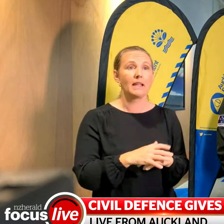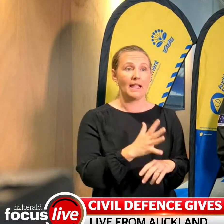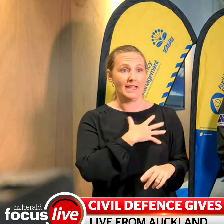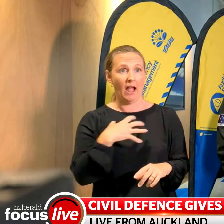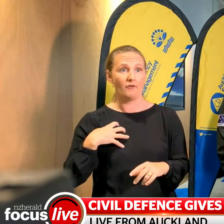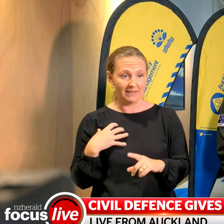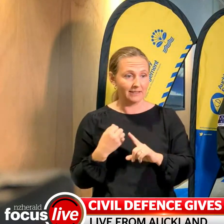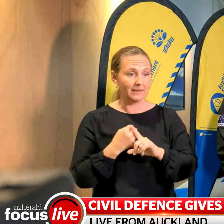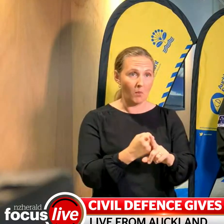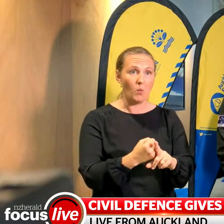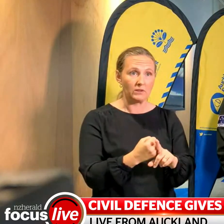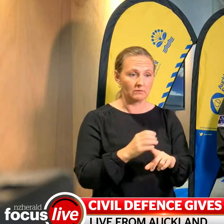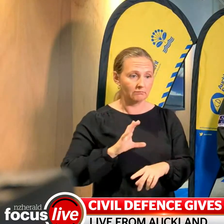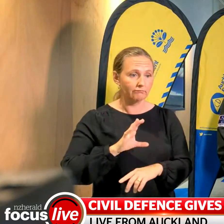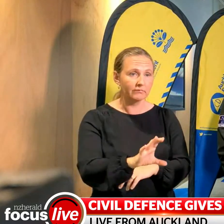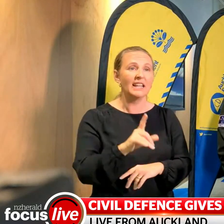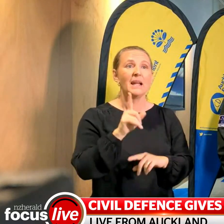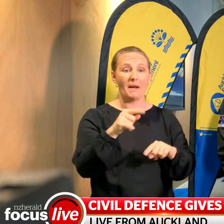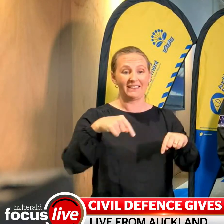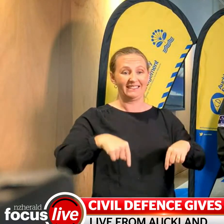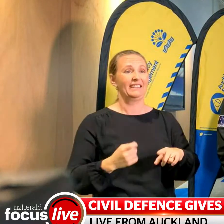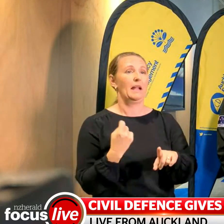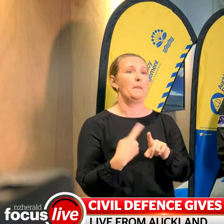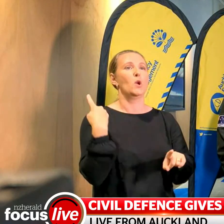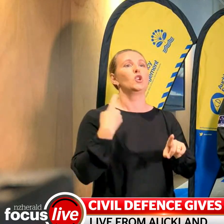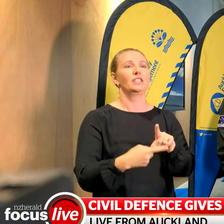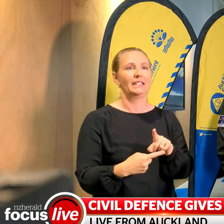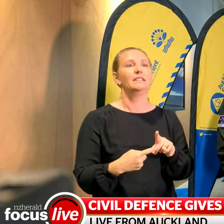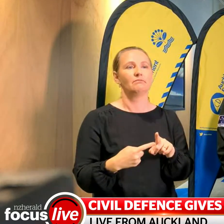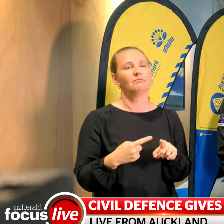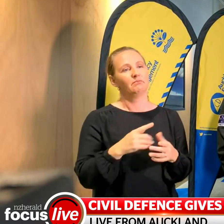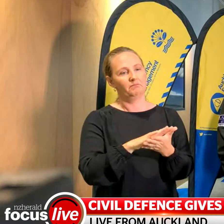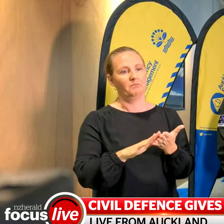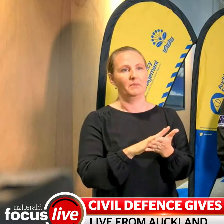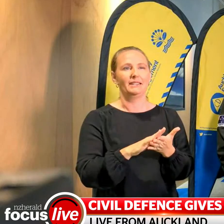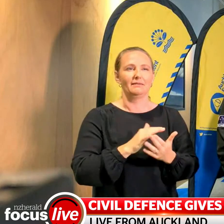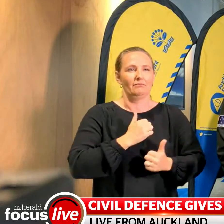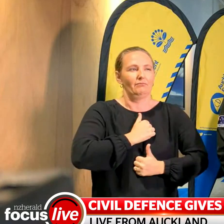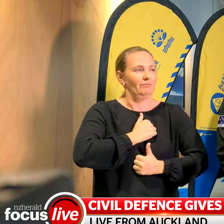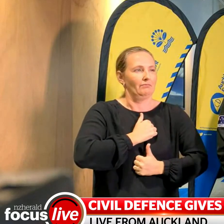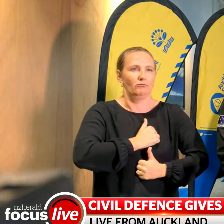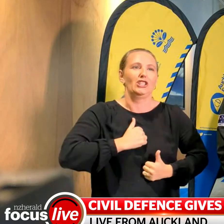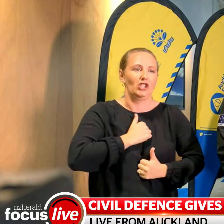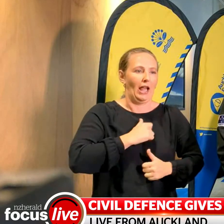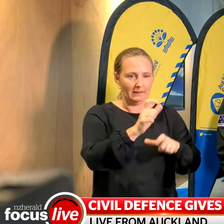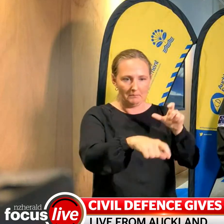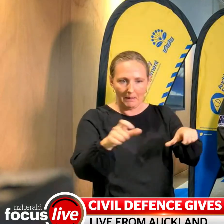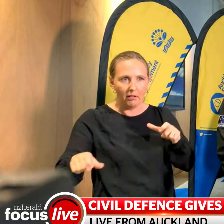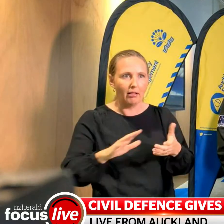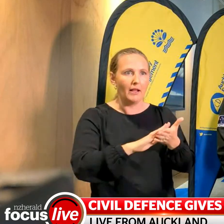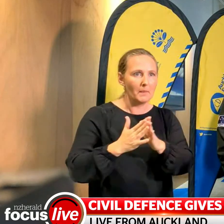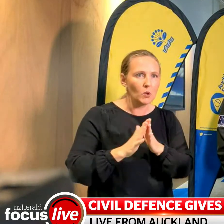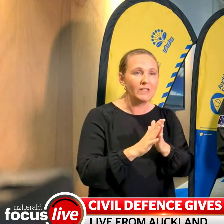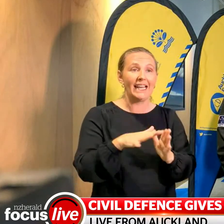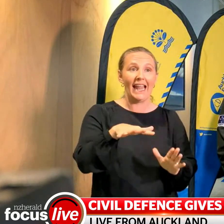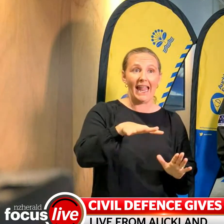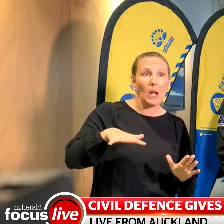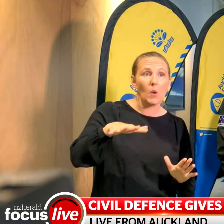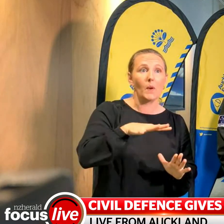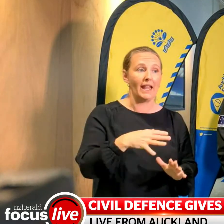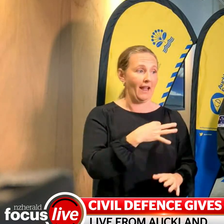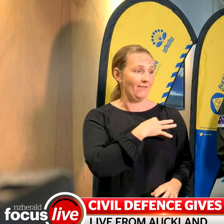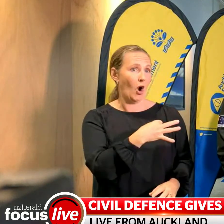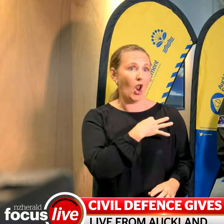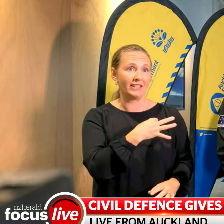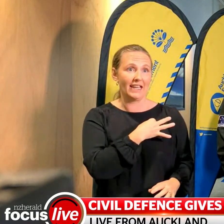there to support, but this is an emergency event and we appreciate greatly the work of communities, iwi,